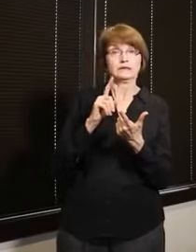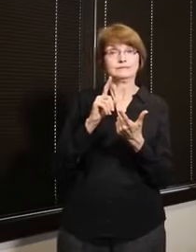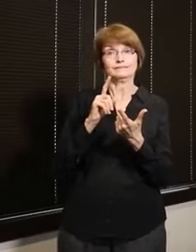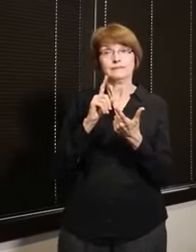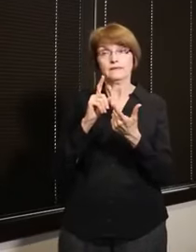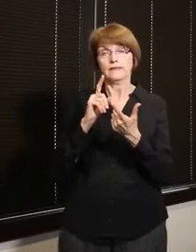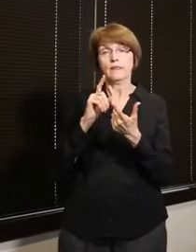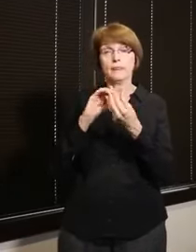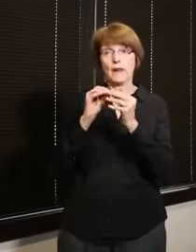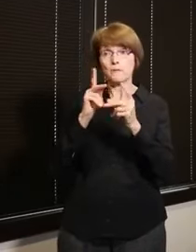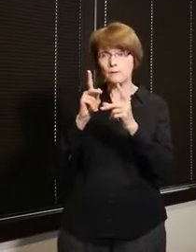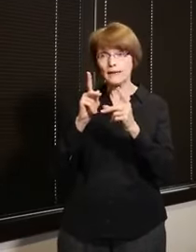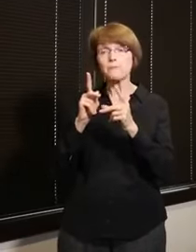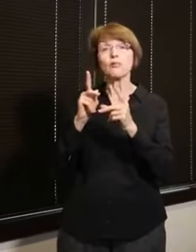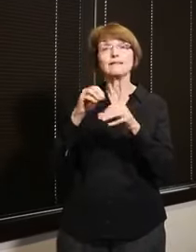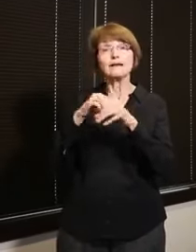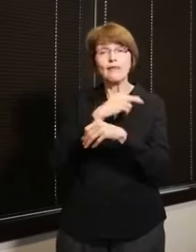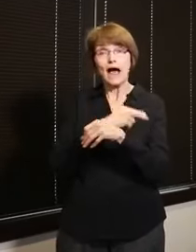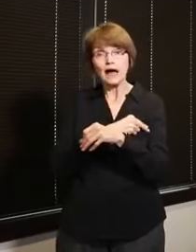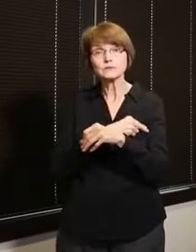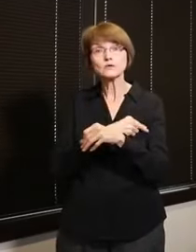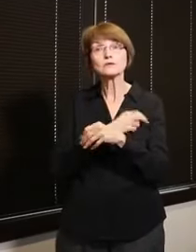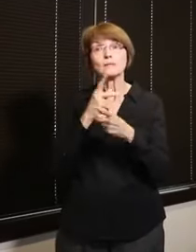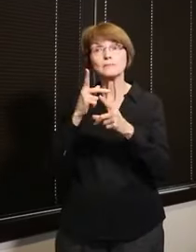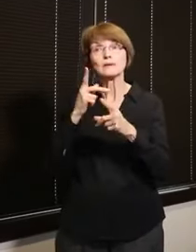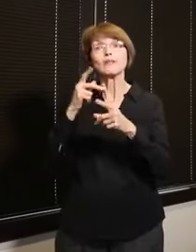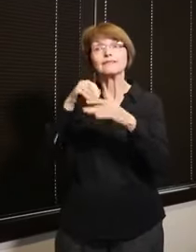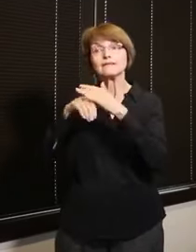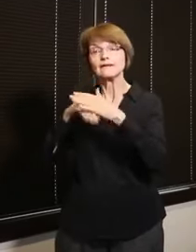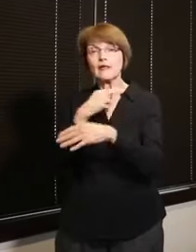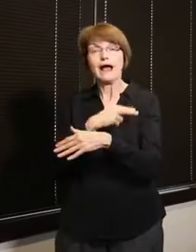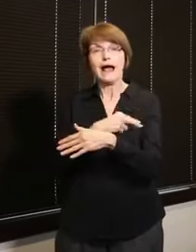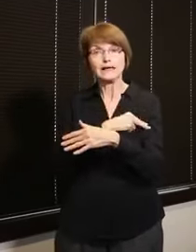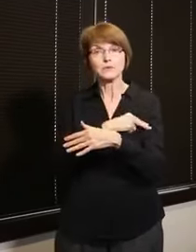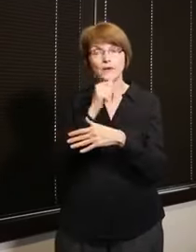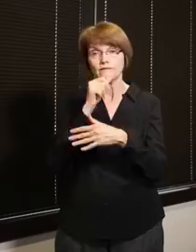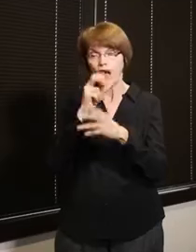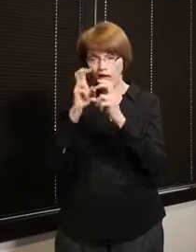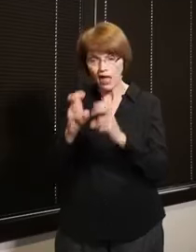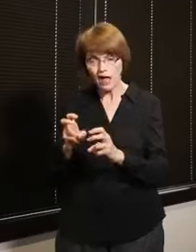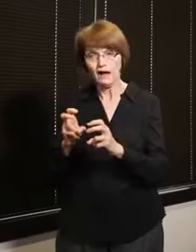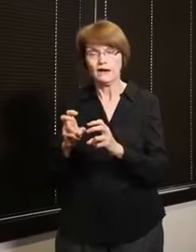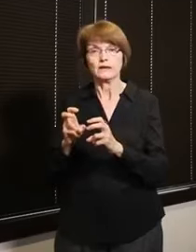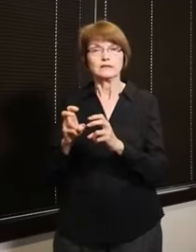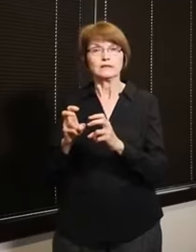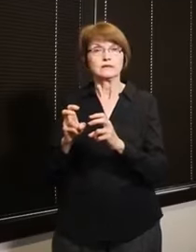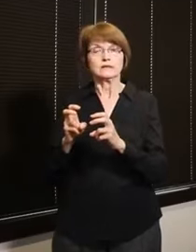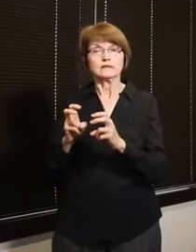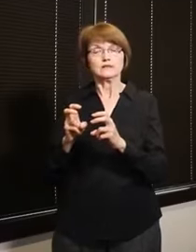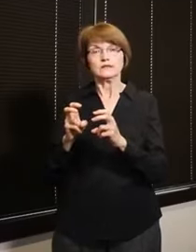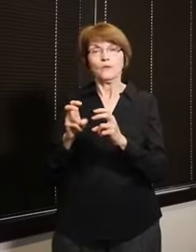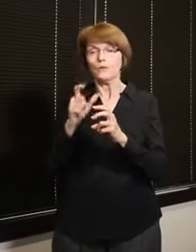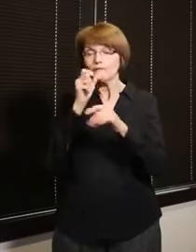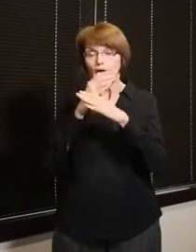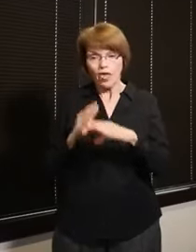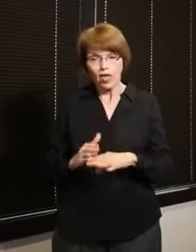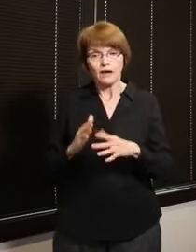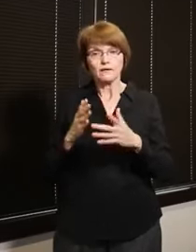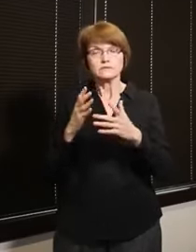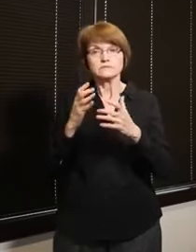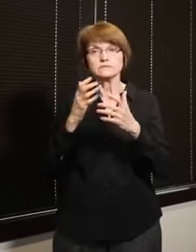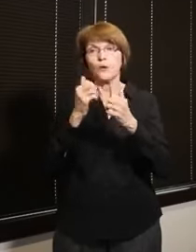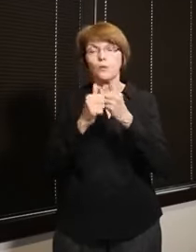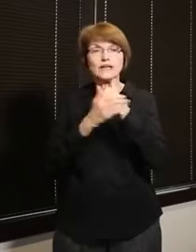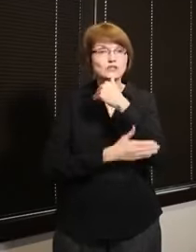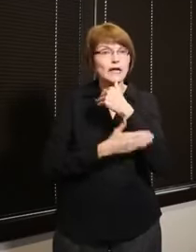the admission data, though, to understand which patients would be coming from Franklin or from Jefferson County for